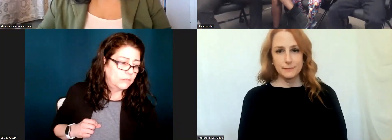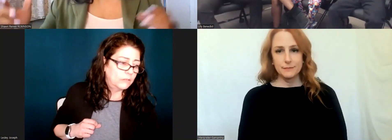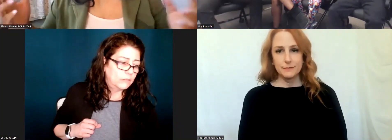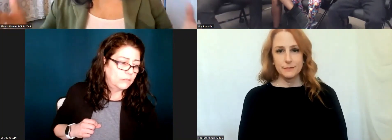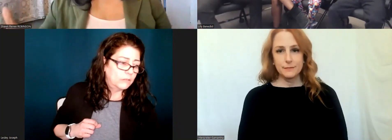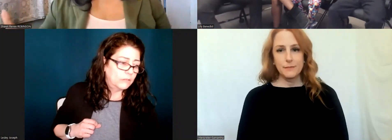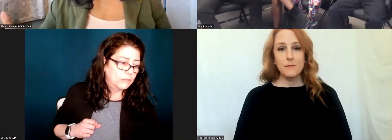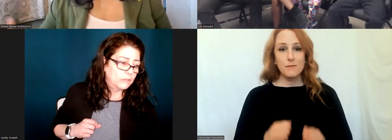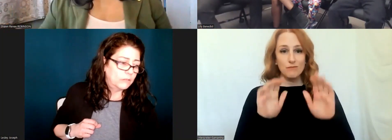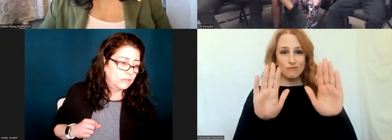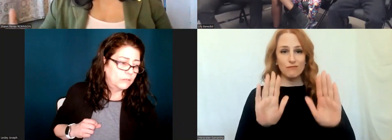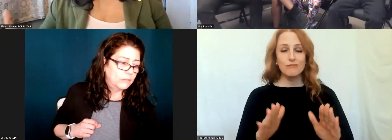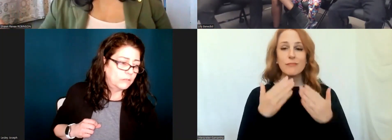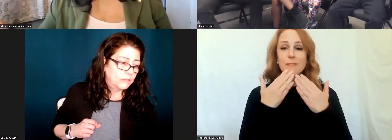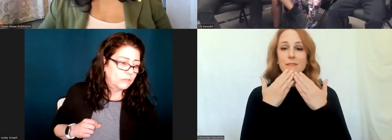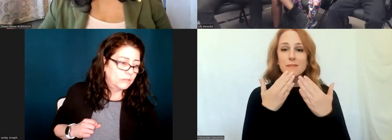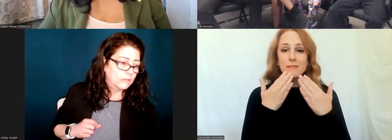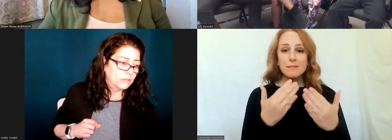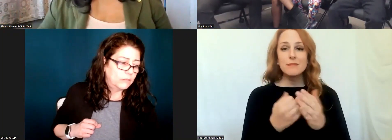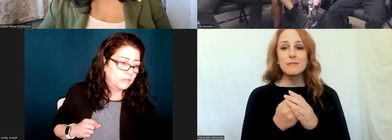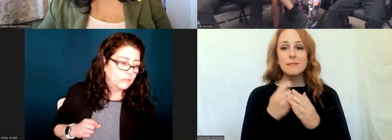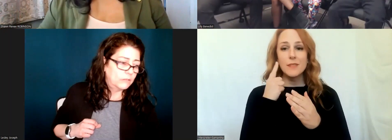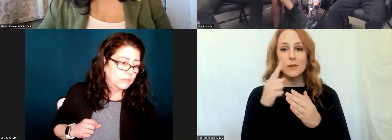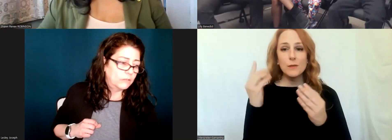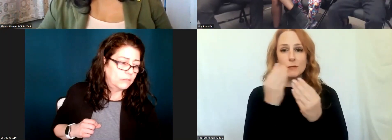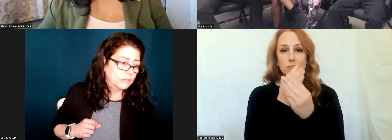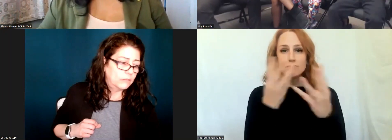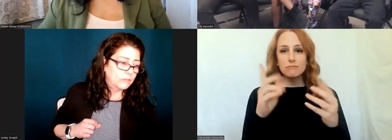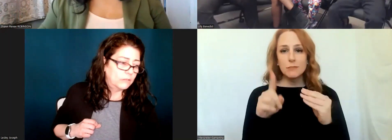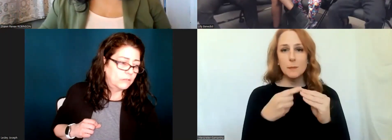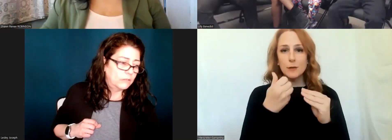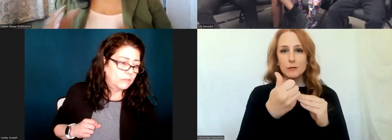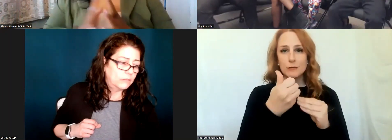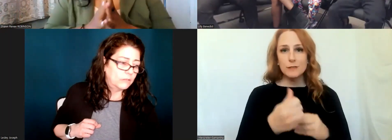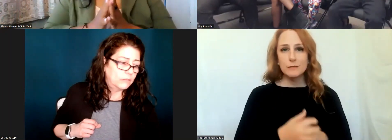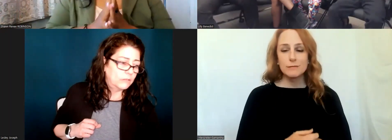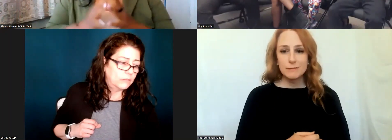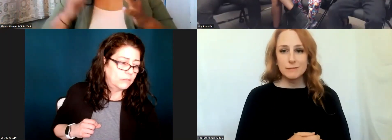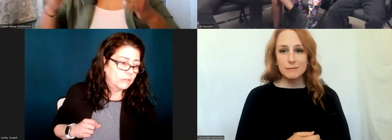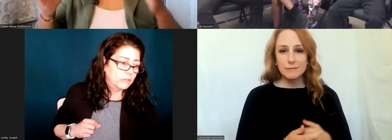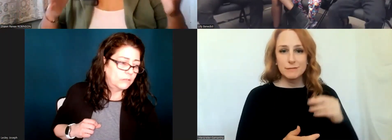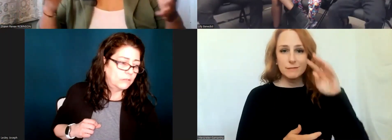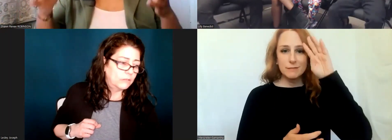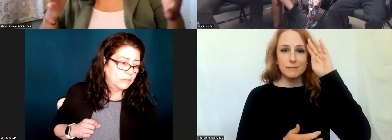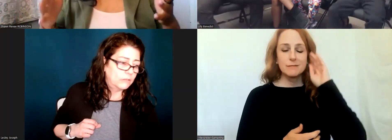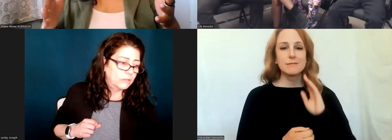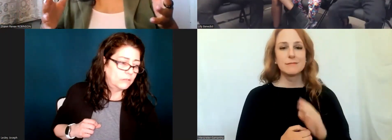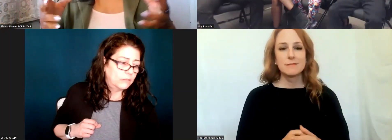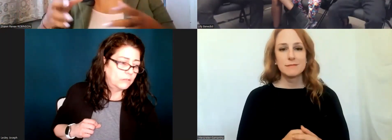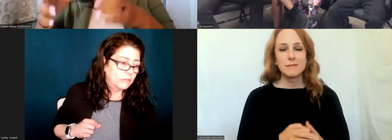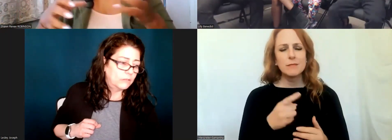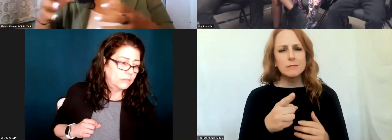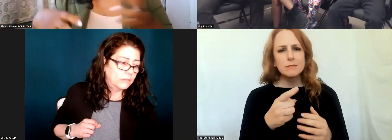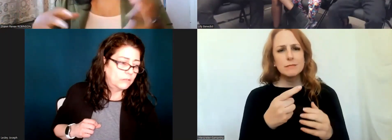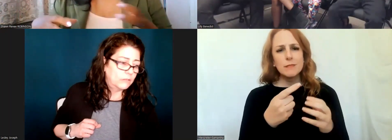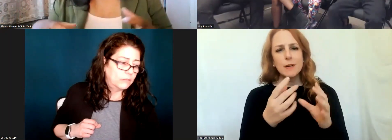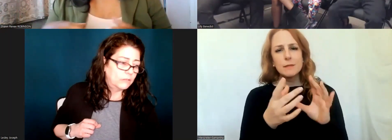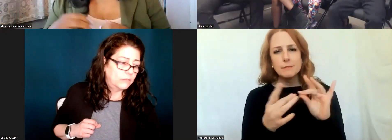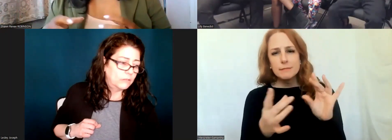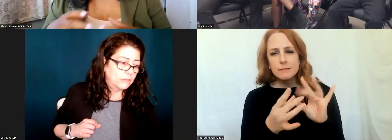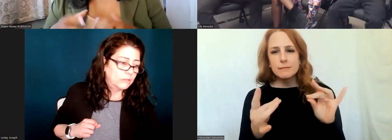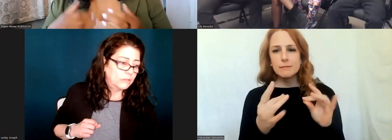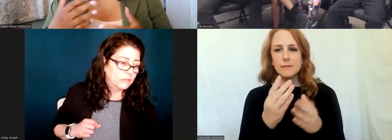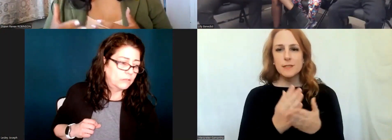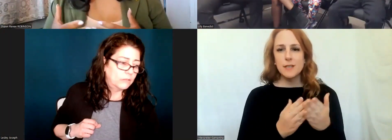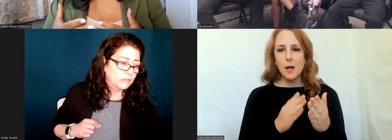Great. Thank you very much for sharing so much about yourselves. So you shared a little bit of some of the